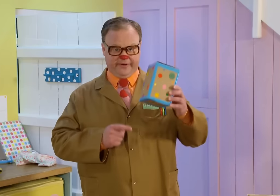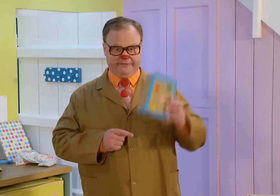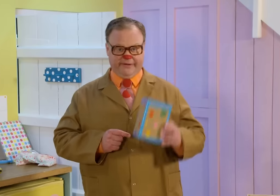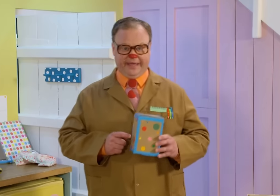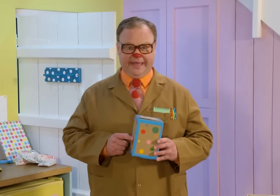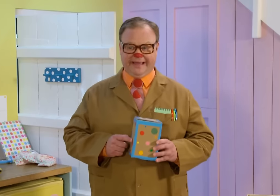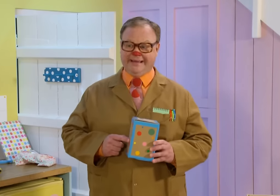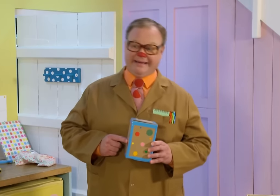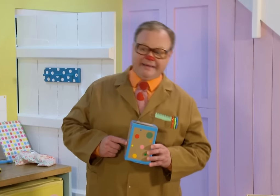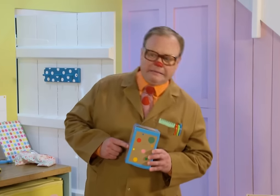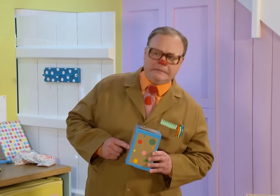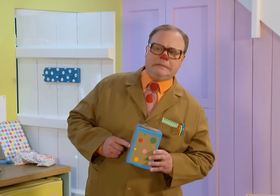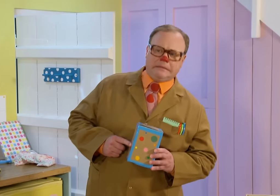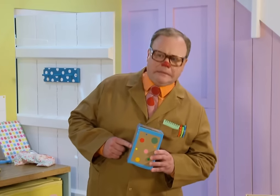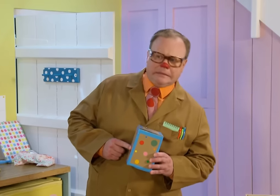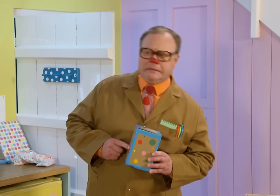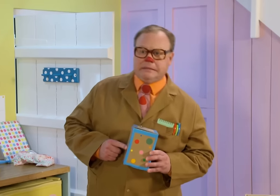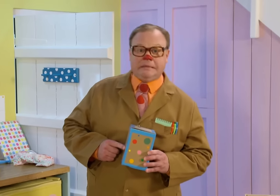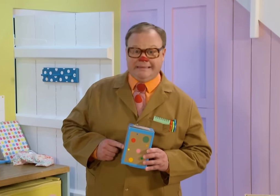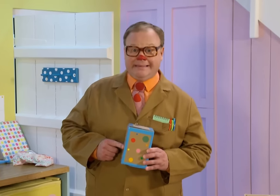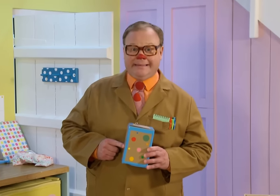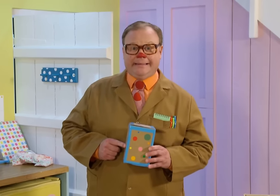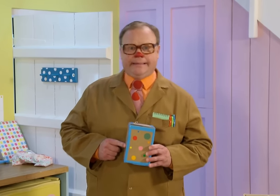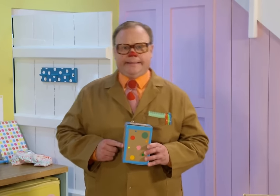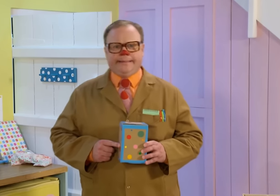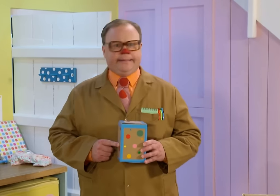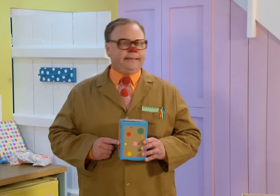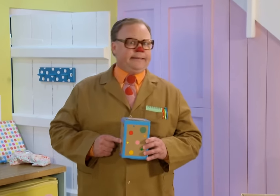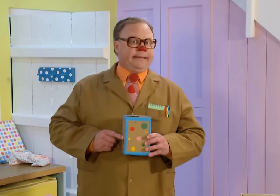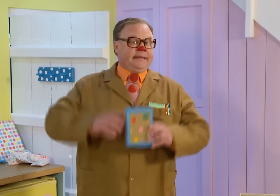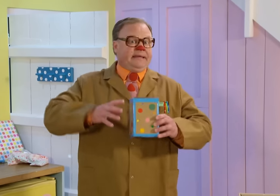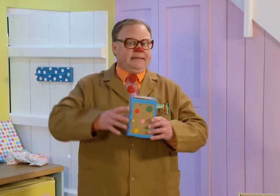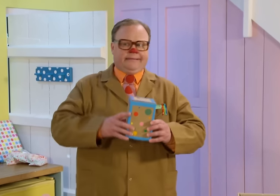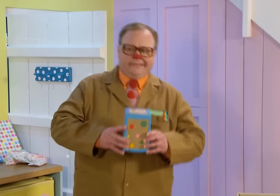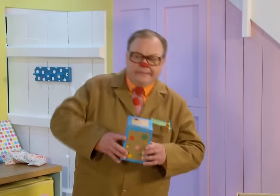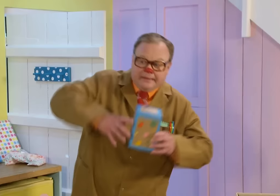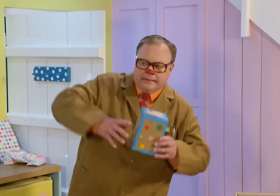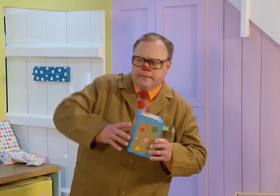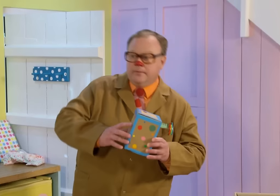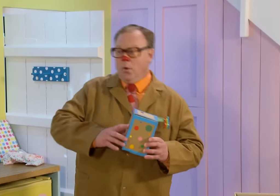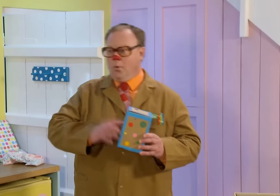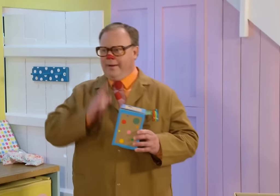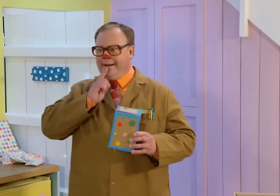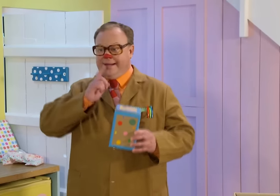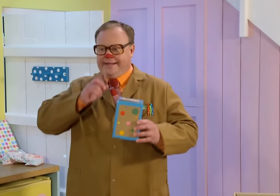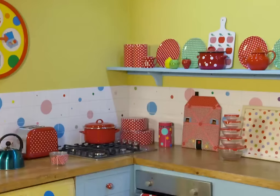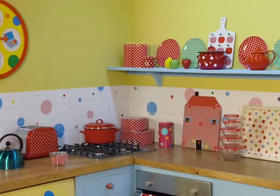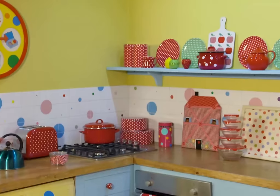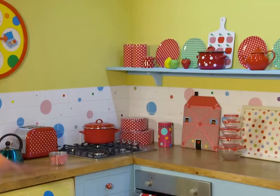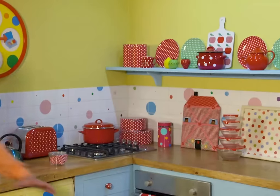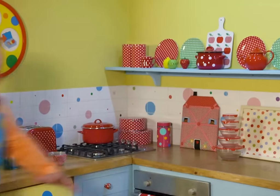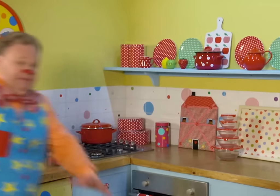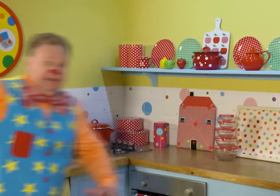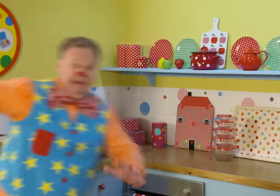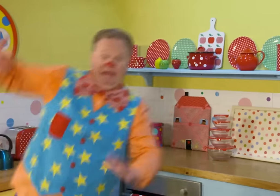one right here. Oh, no! Mr. Tumble! Mr. Tumble! Come quick!